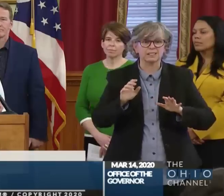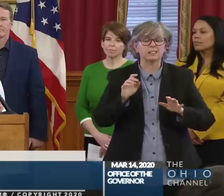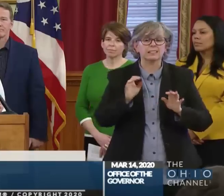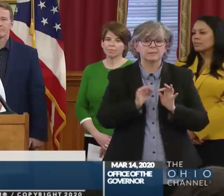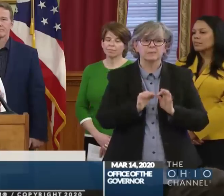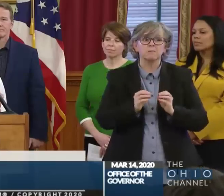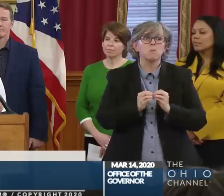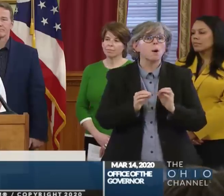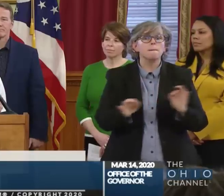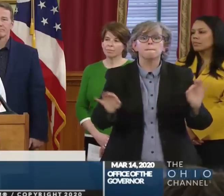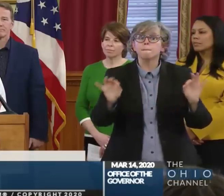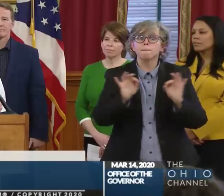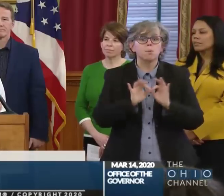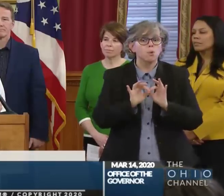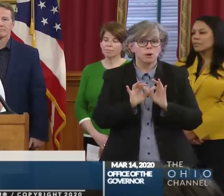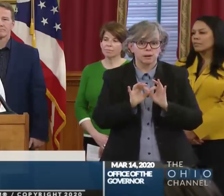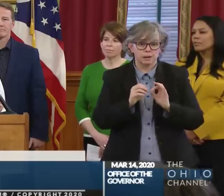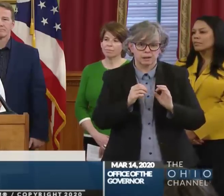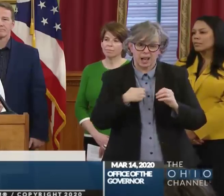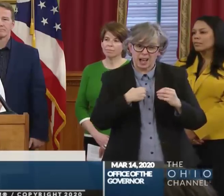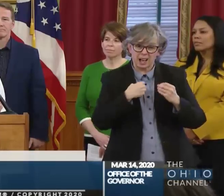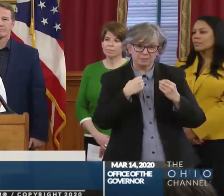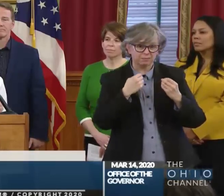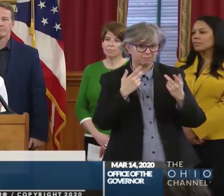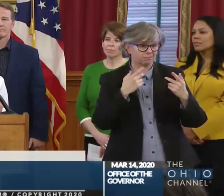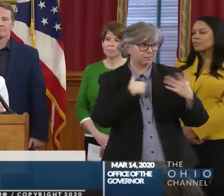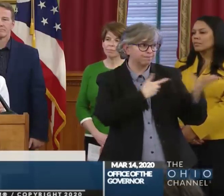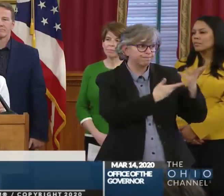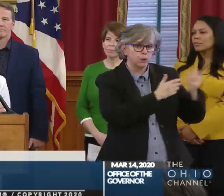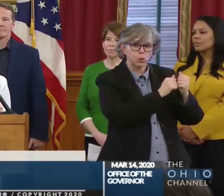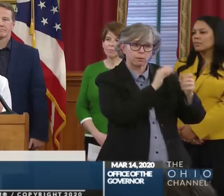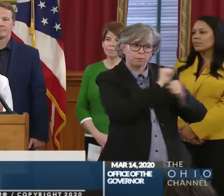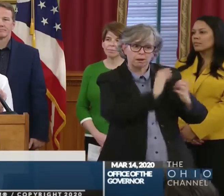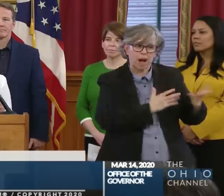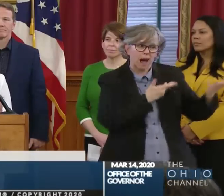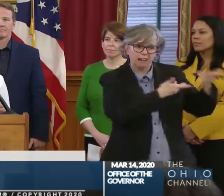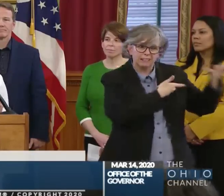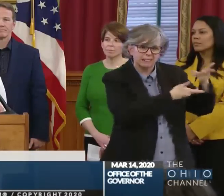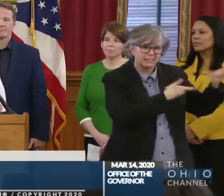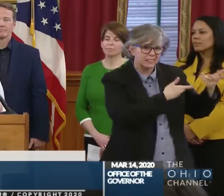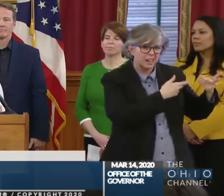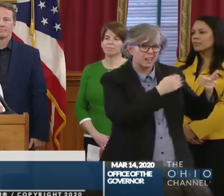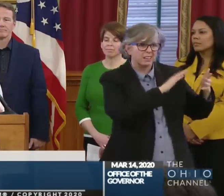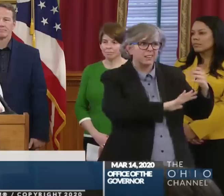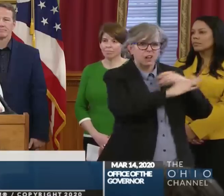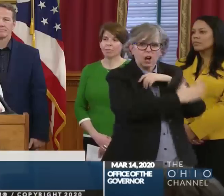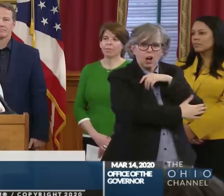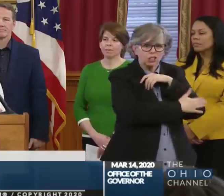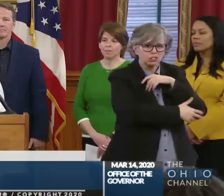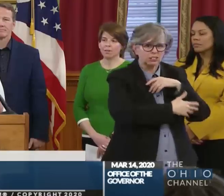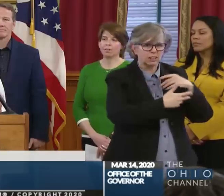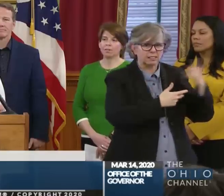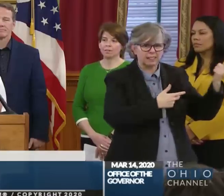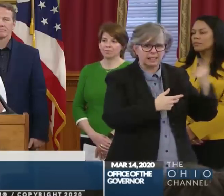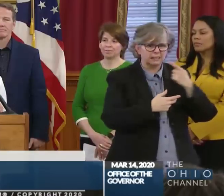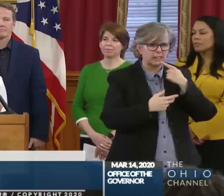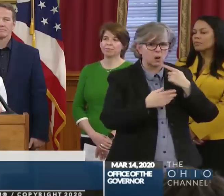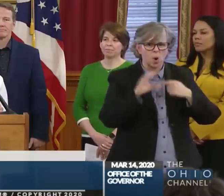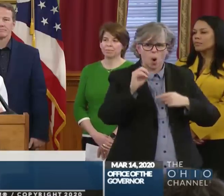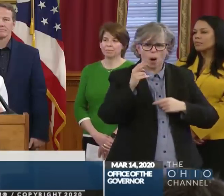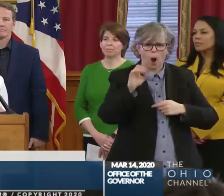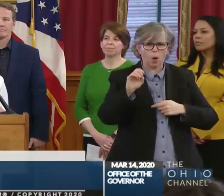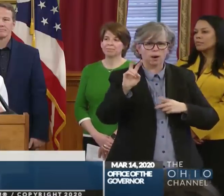the country and to everyone to remember, I've heard words like we're flying blindly. We are not flying blindly. We